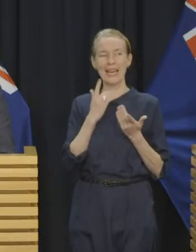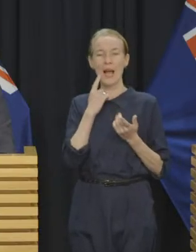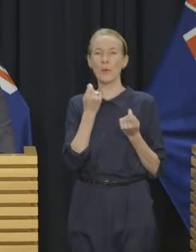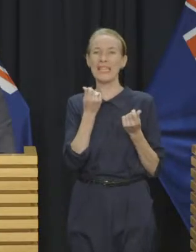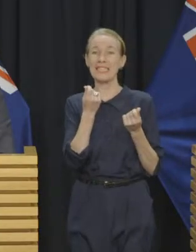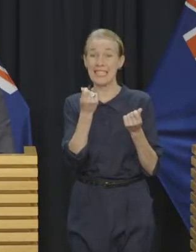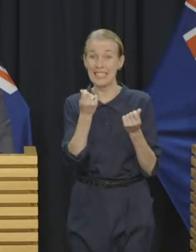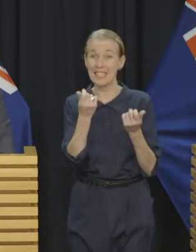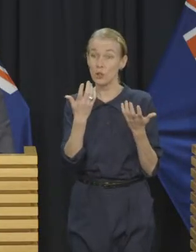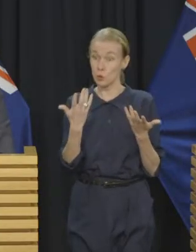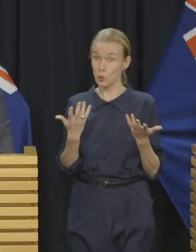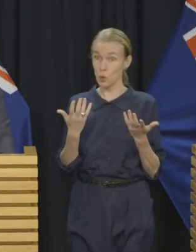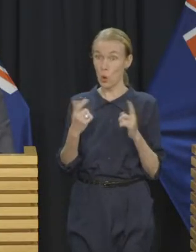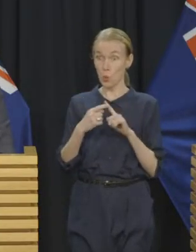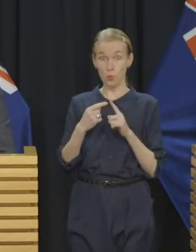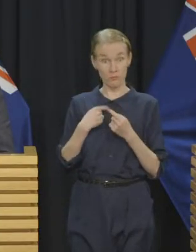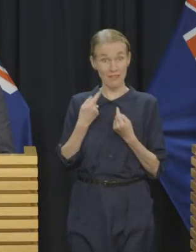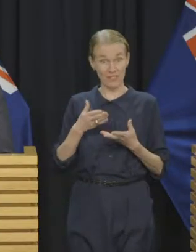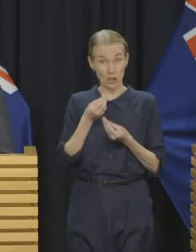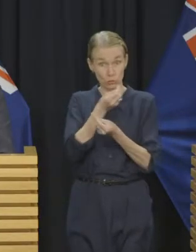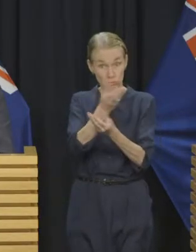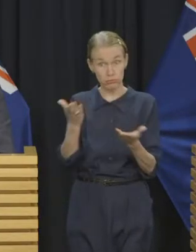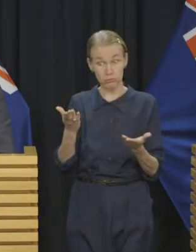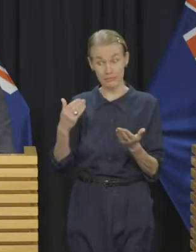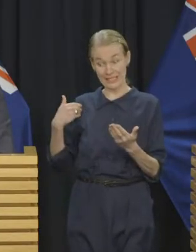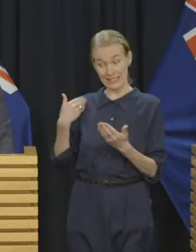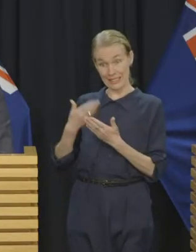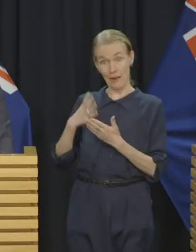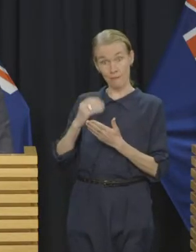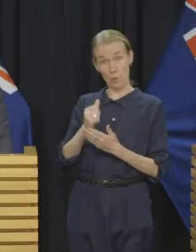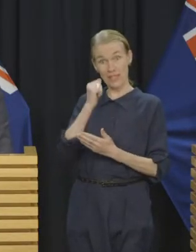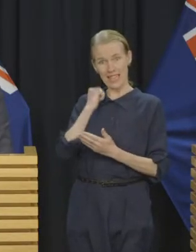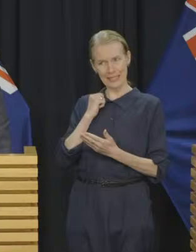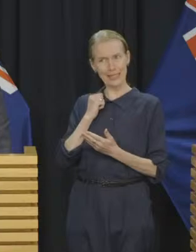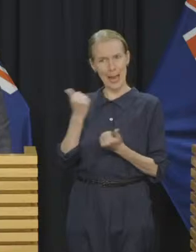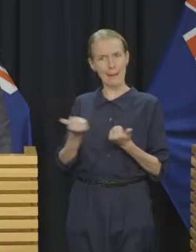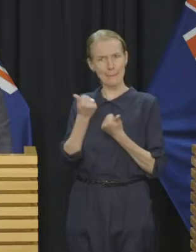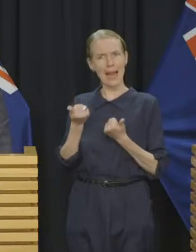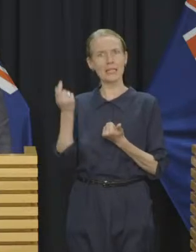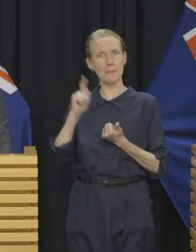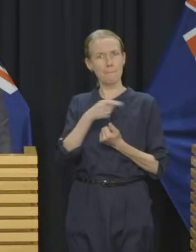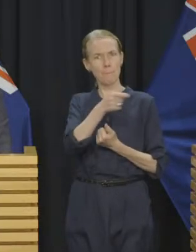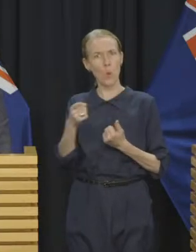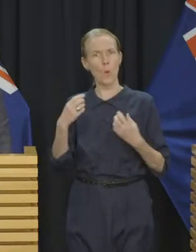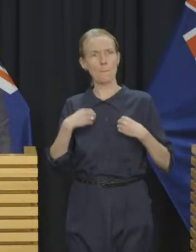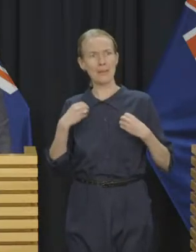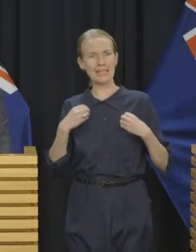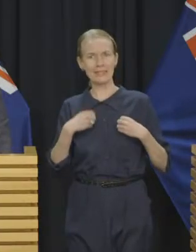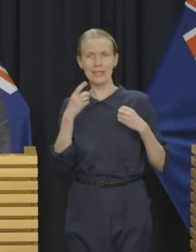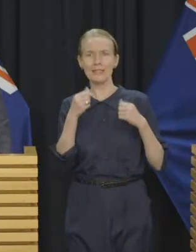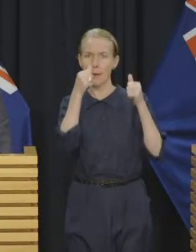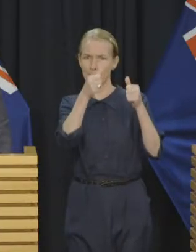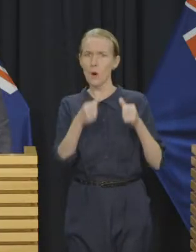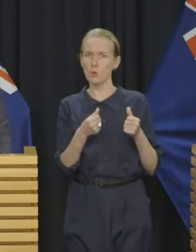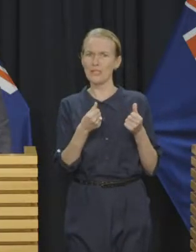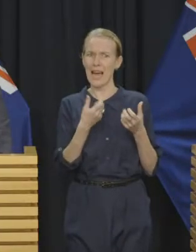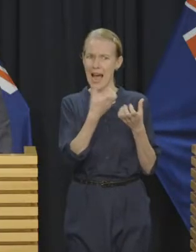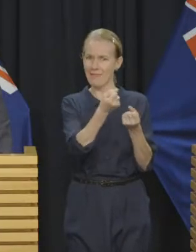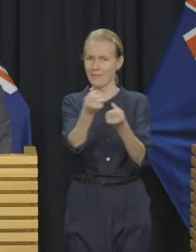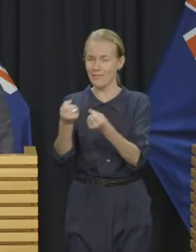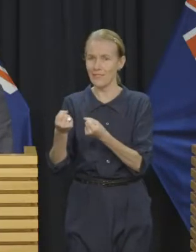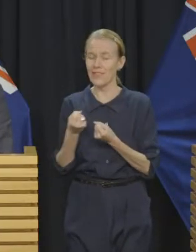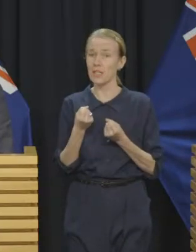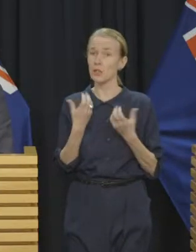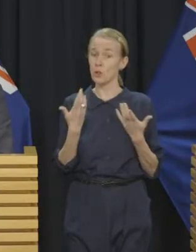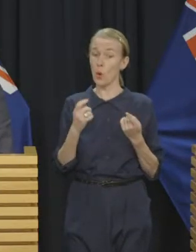as a result of the quite extensive, coverage and conversations that we had about this yesterday, and that's a really positive thing. So we'll continue to sort of